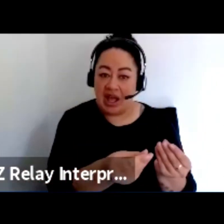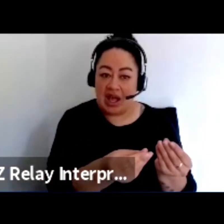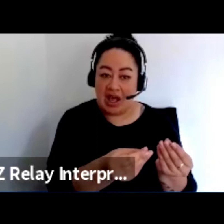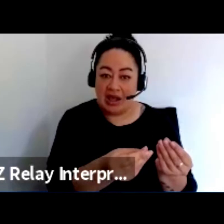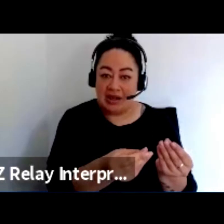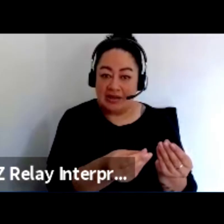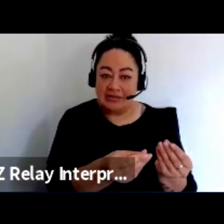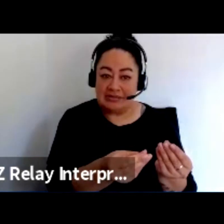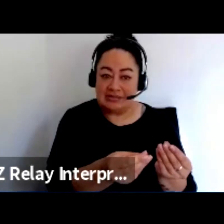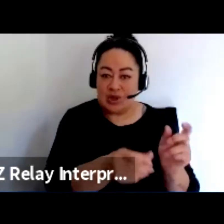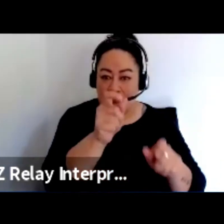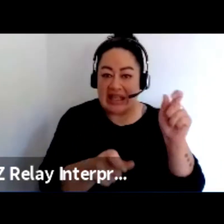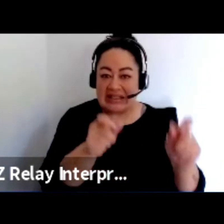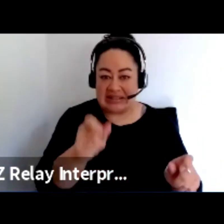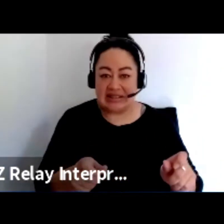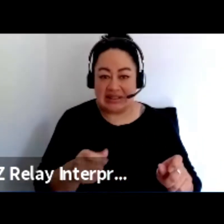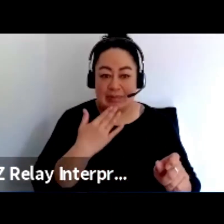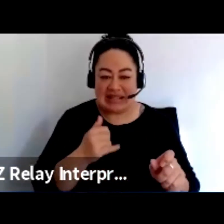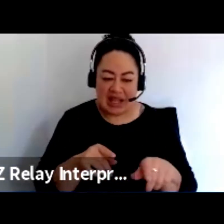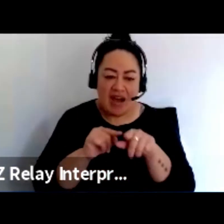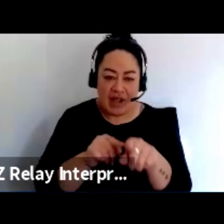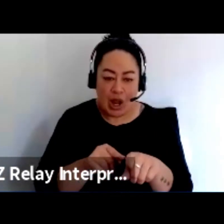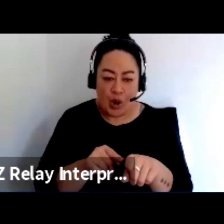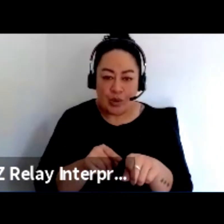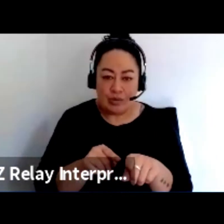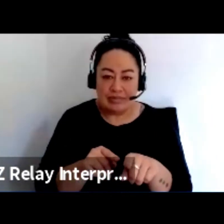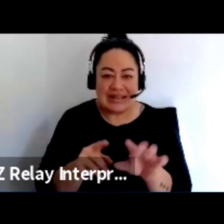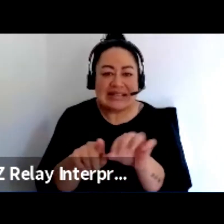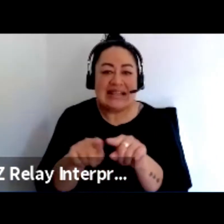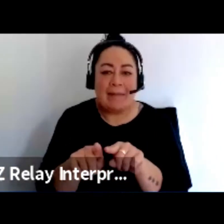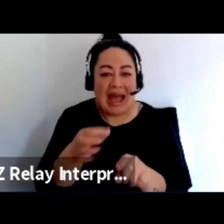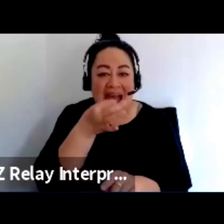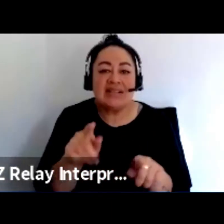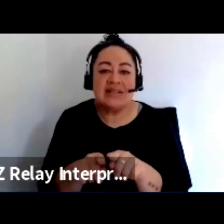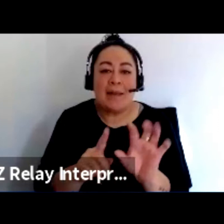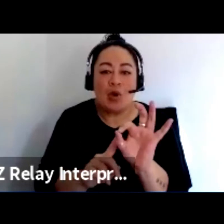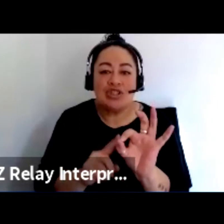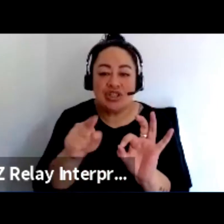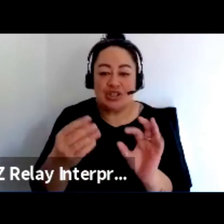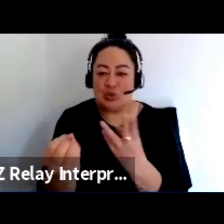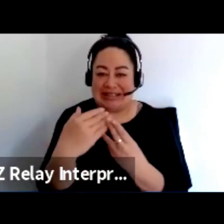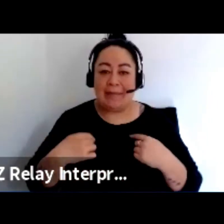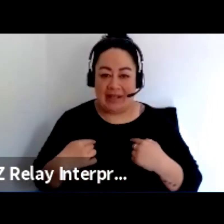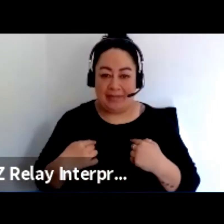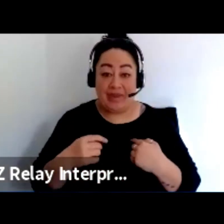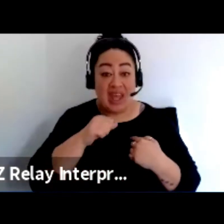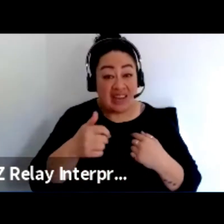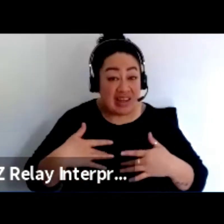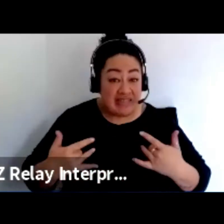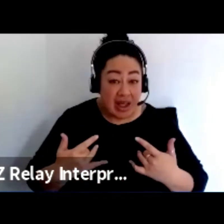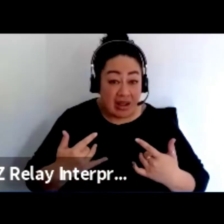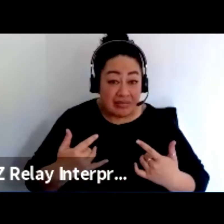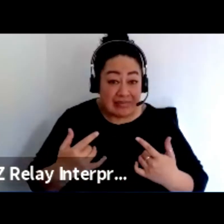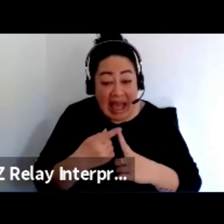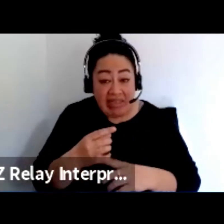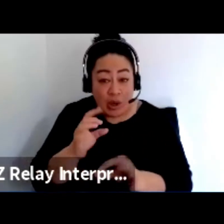and wonderful questions. Try and stick to the ones that you sent us. But if you have questions that you feel are important, haere